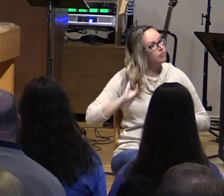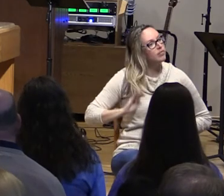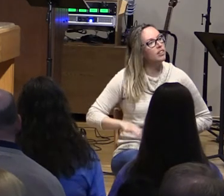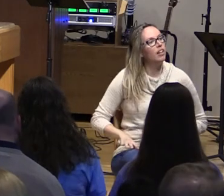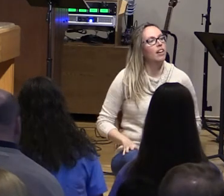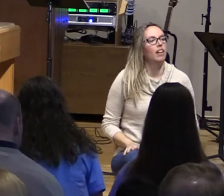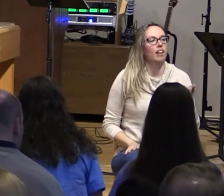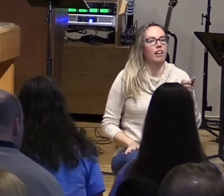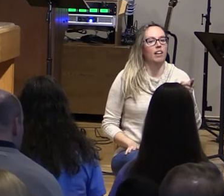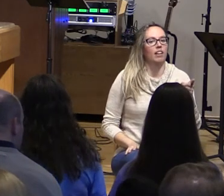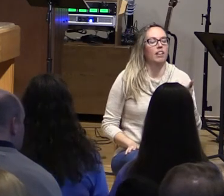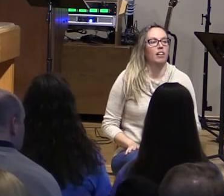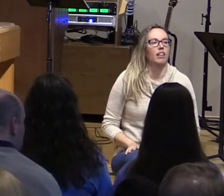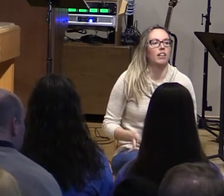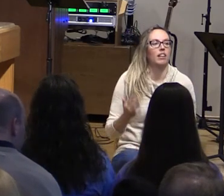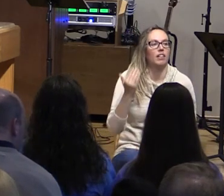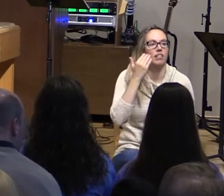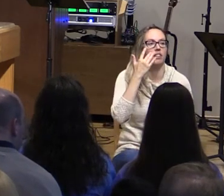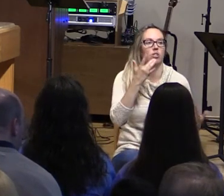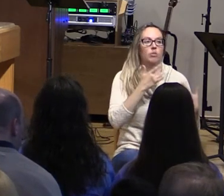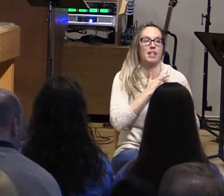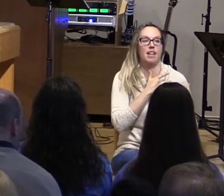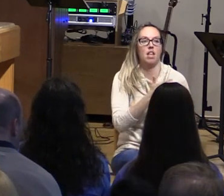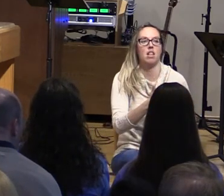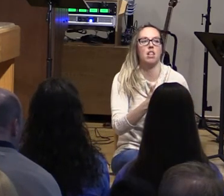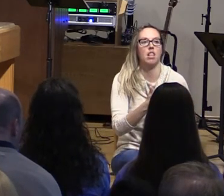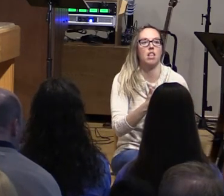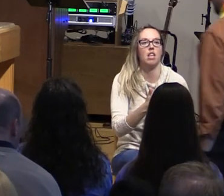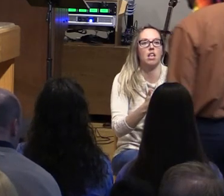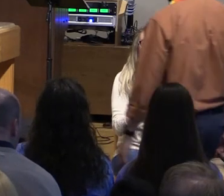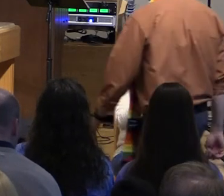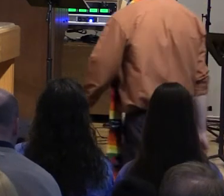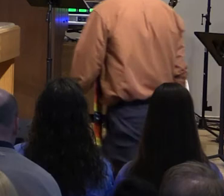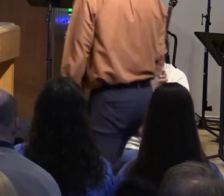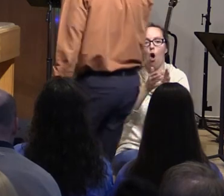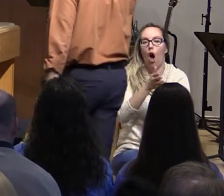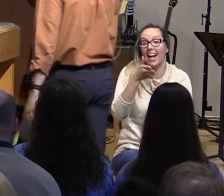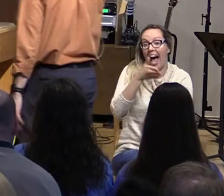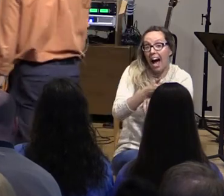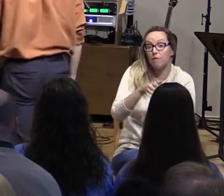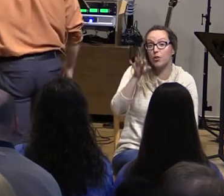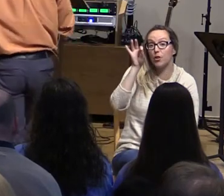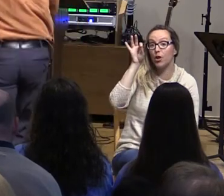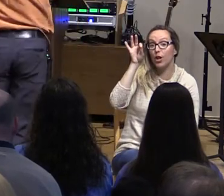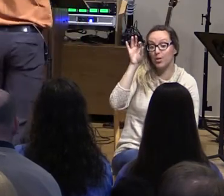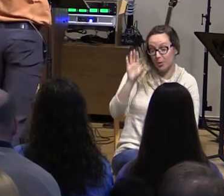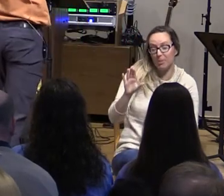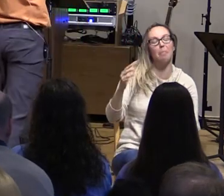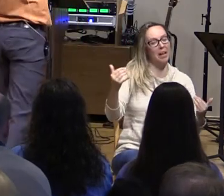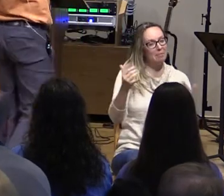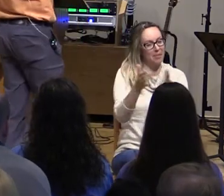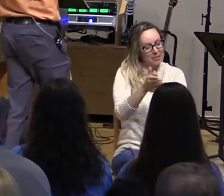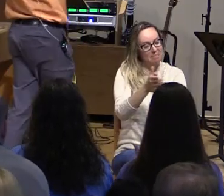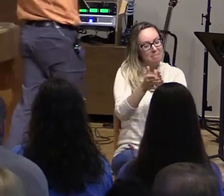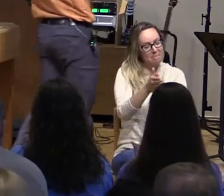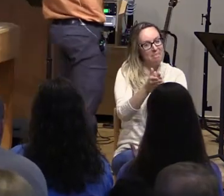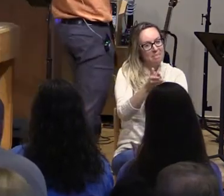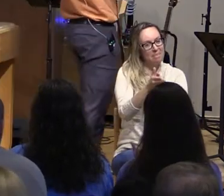So I know it's not really our custom to applaud after a sermon, but...